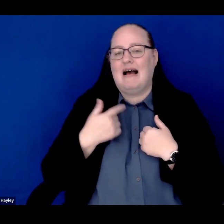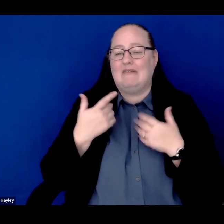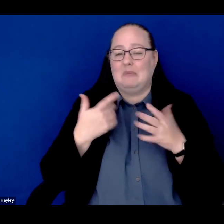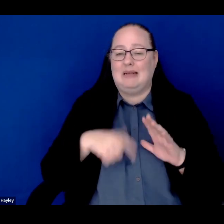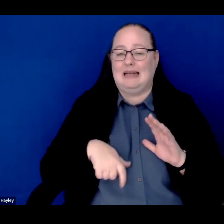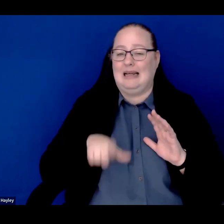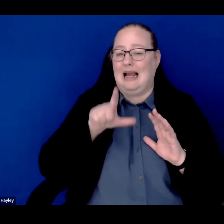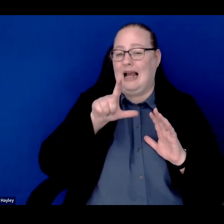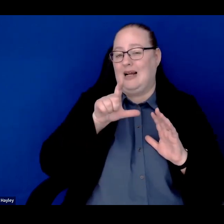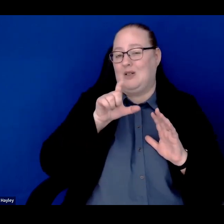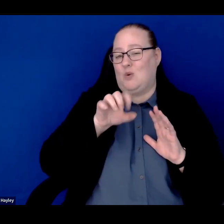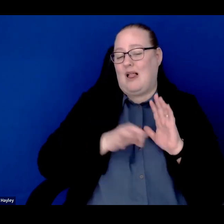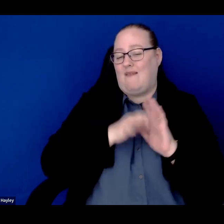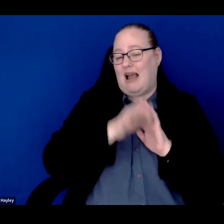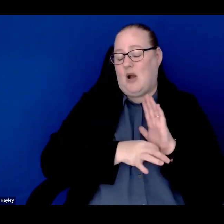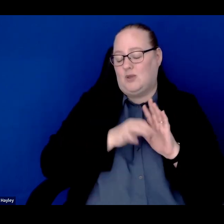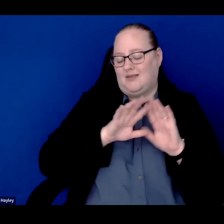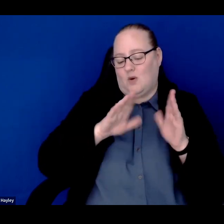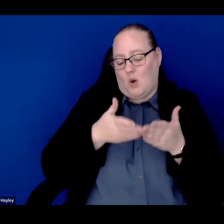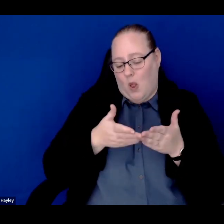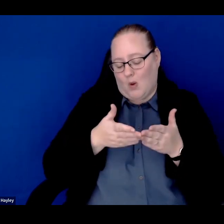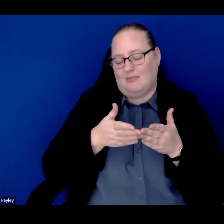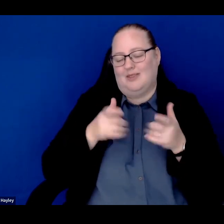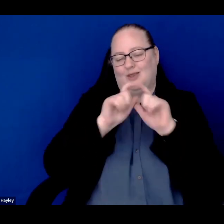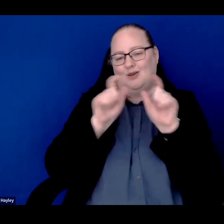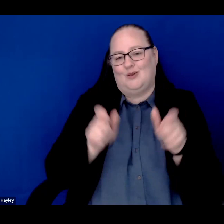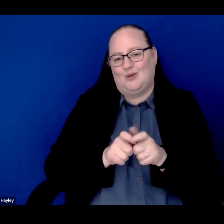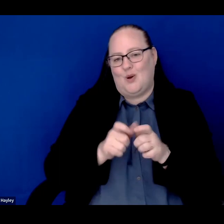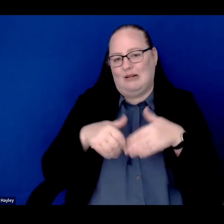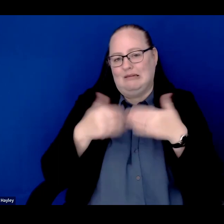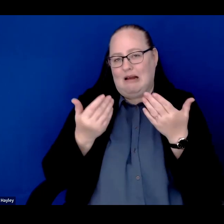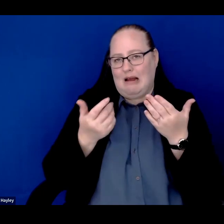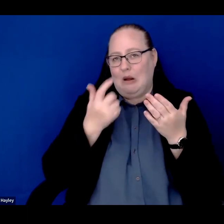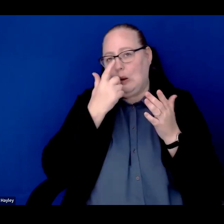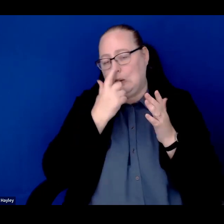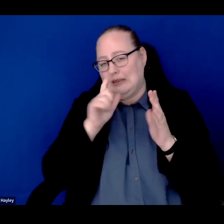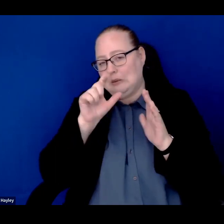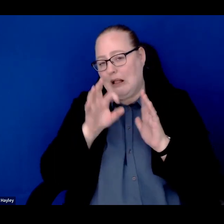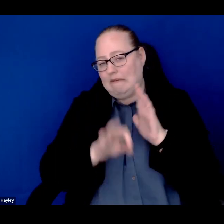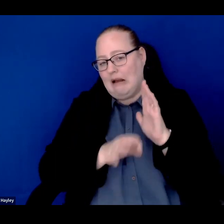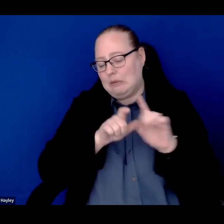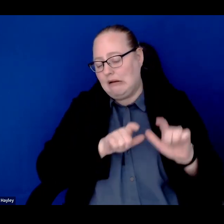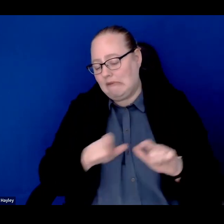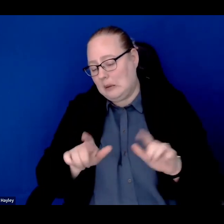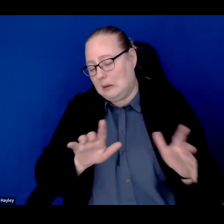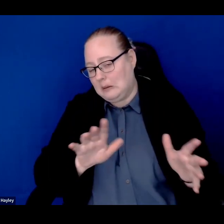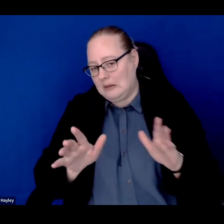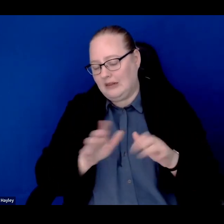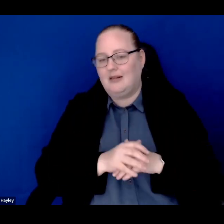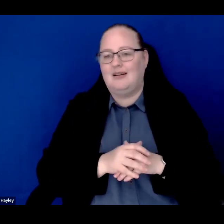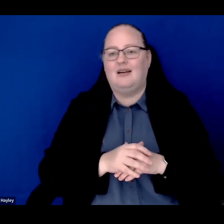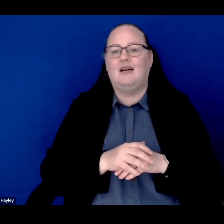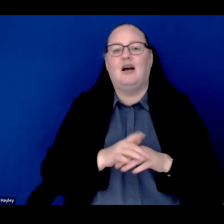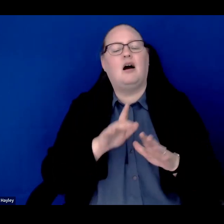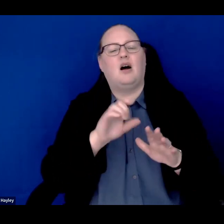Global Donut Day, but I can handle another 12 more hours at this pace. You deserve some rest. No, I can rest